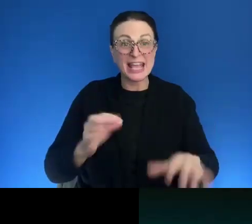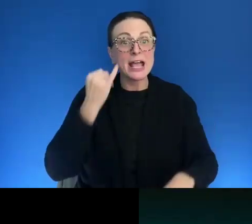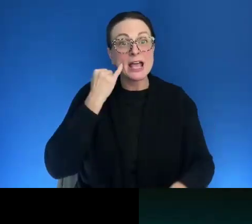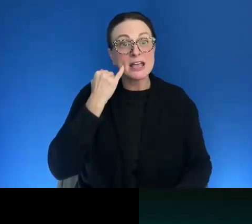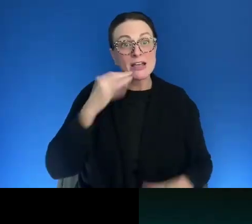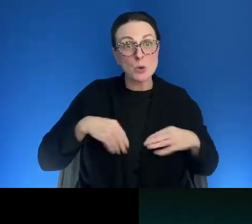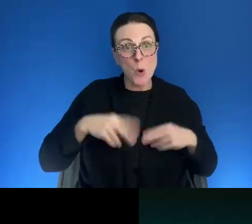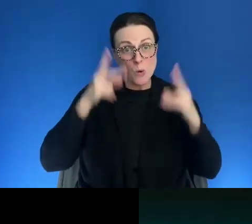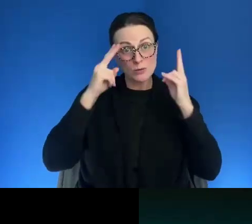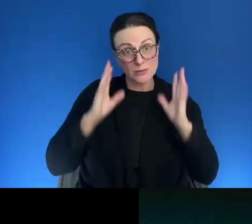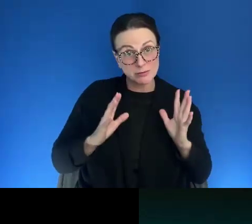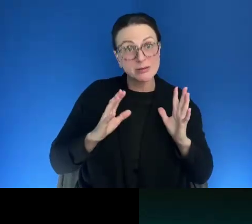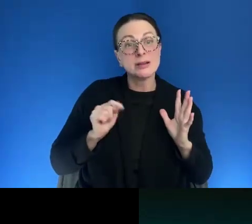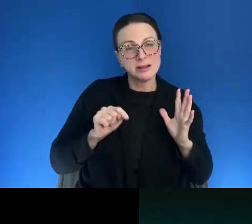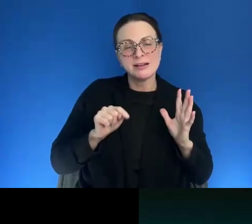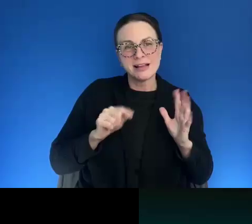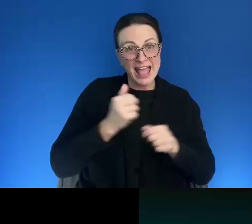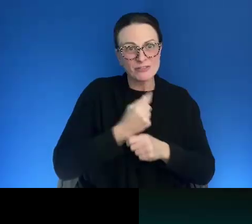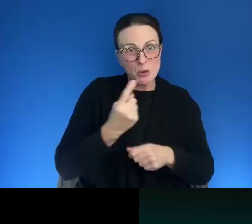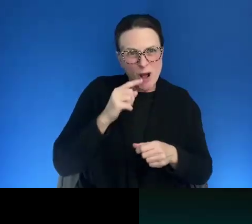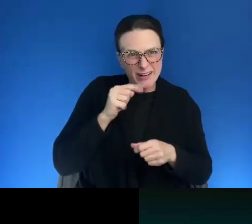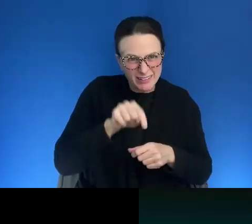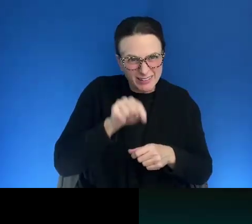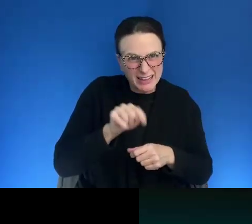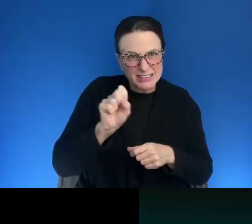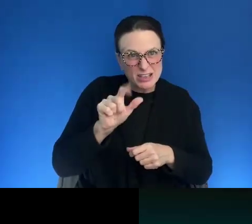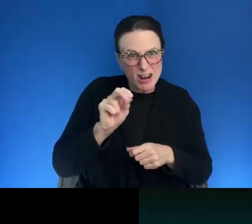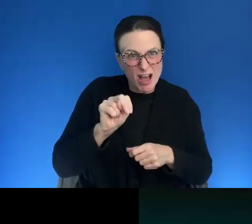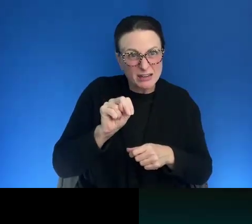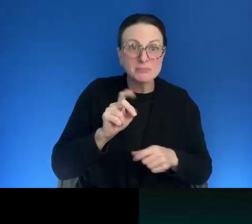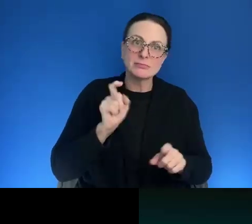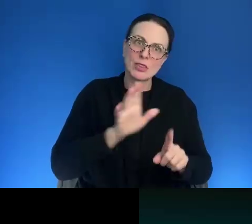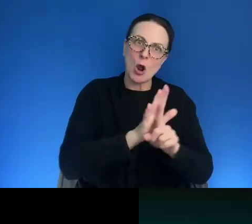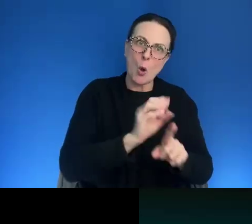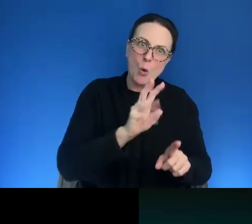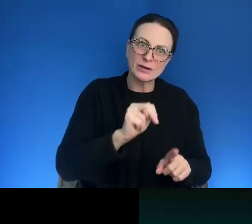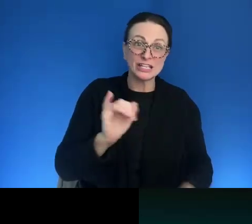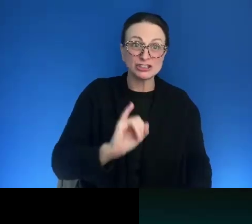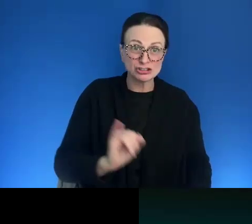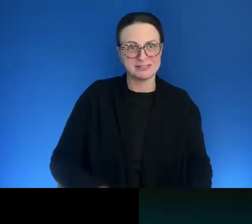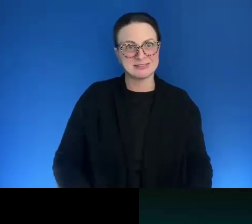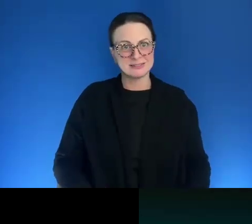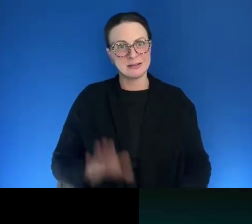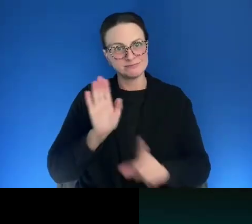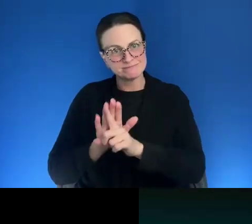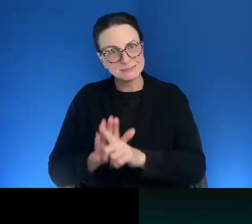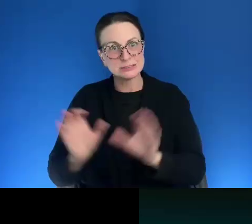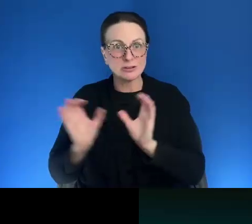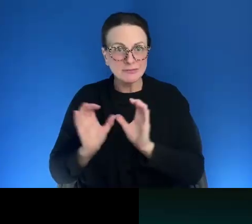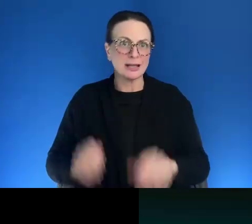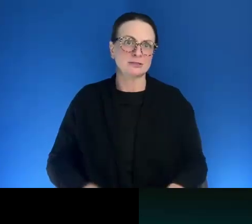own a salon, everybody in there needs to have their own insurance. They have to have their